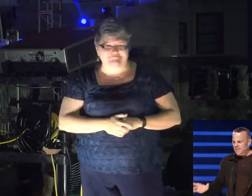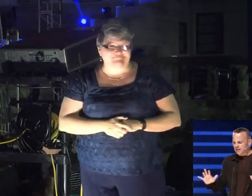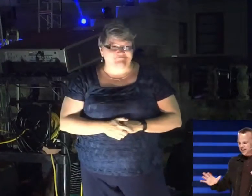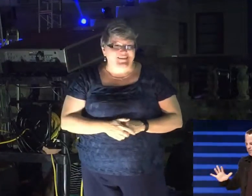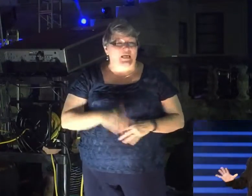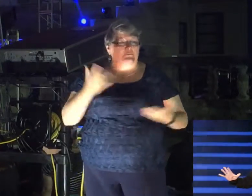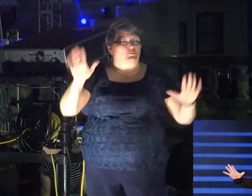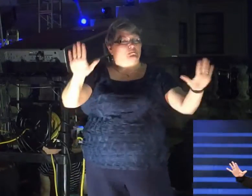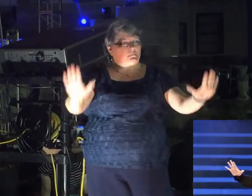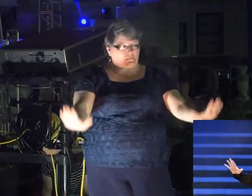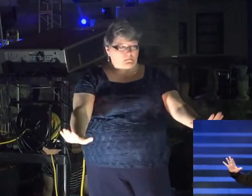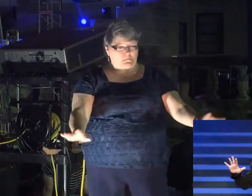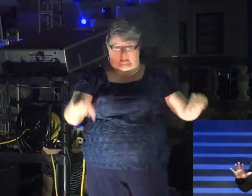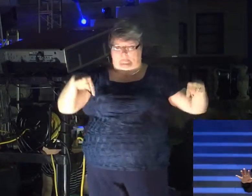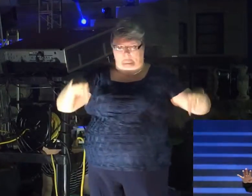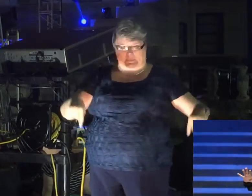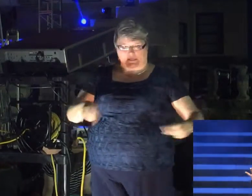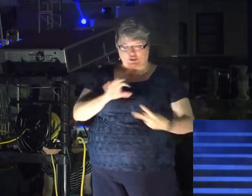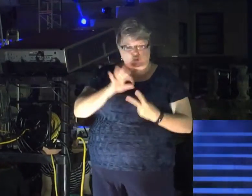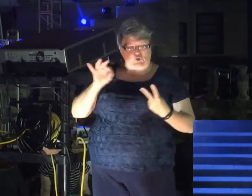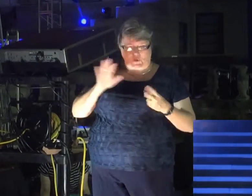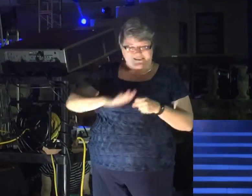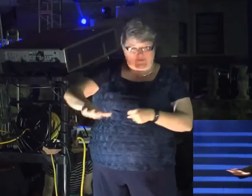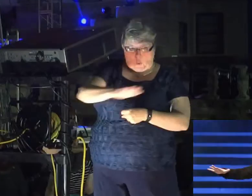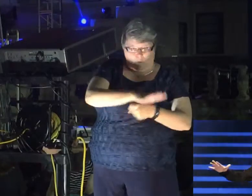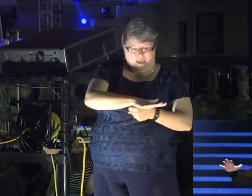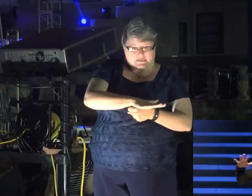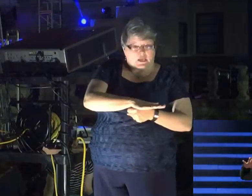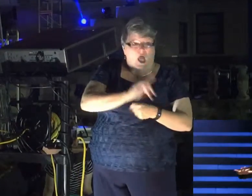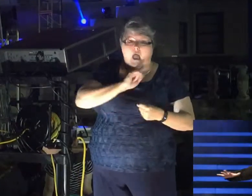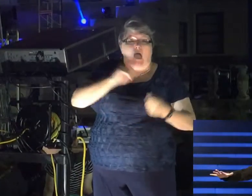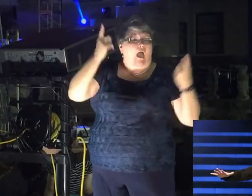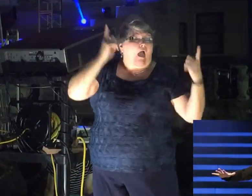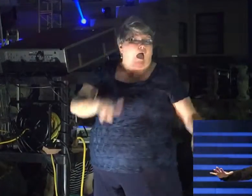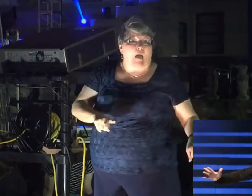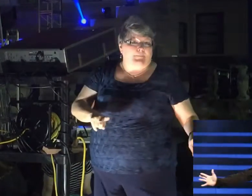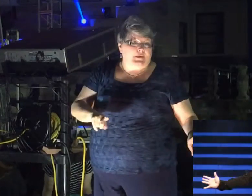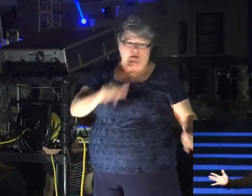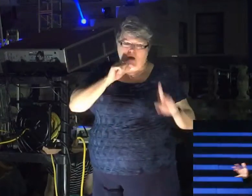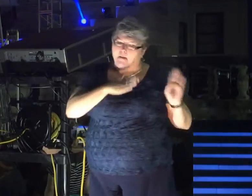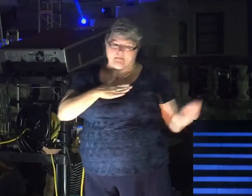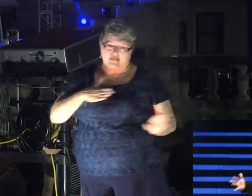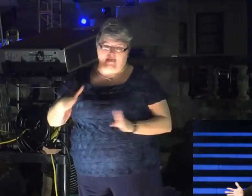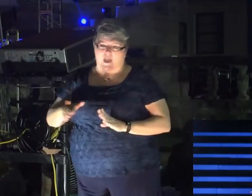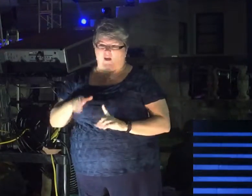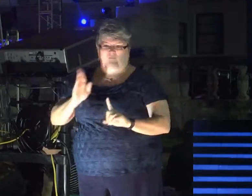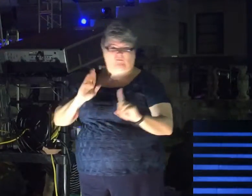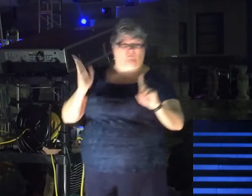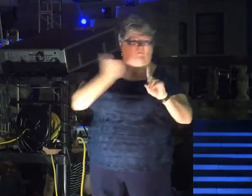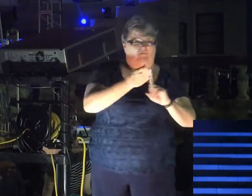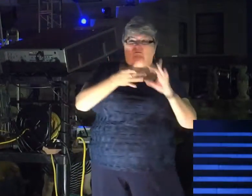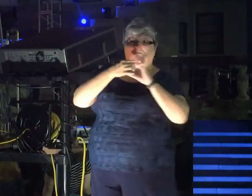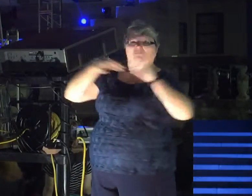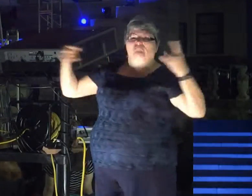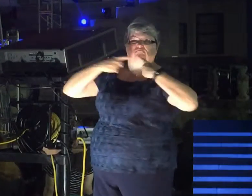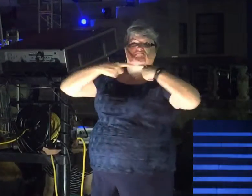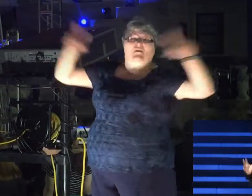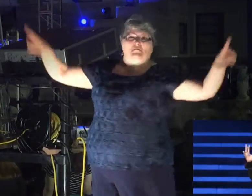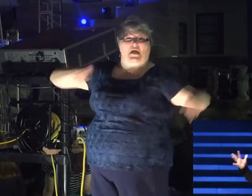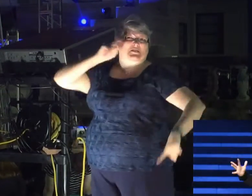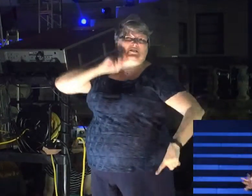And let me just put this to rest. This choice of location was purely coincidental. It's not trying to make